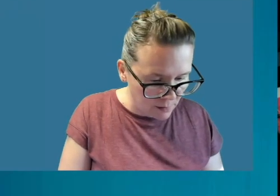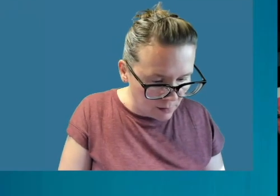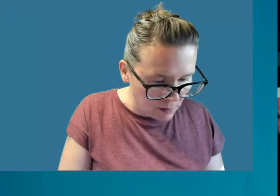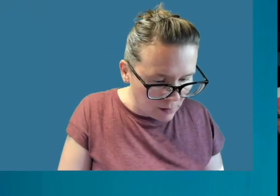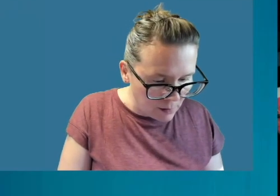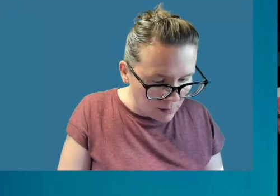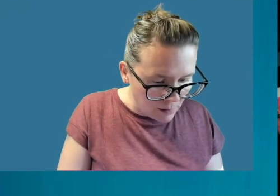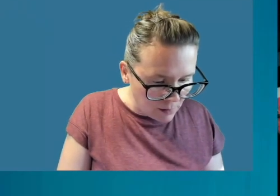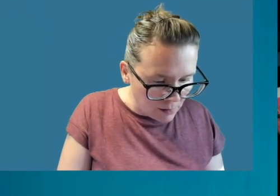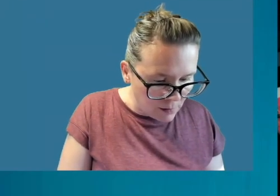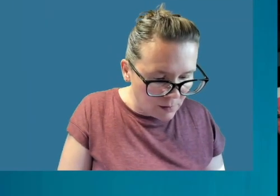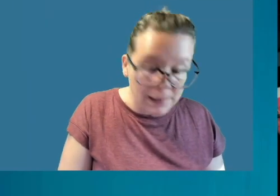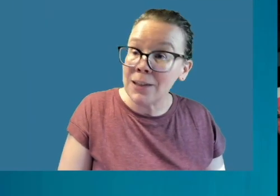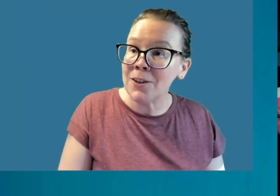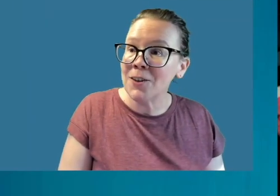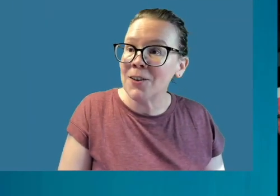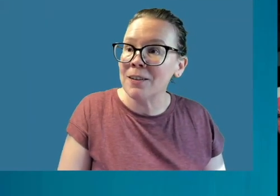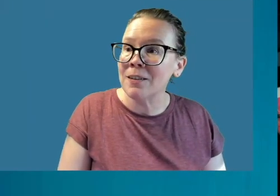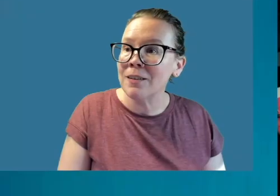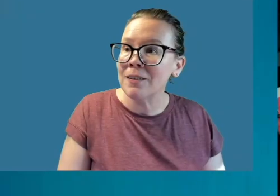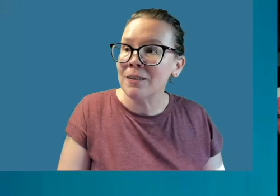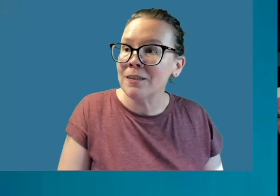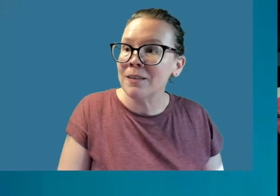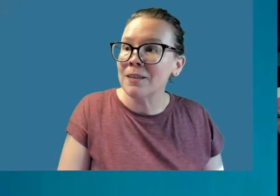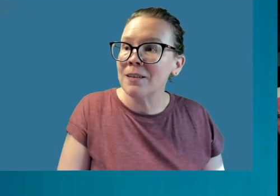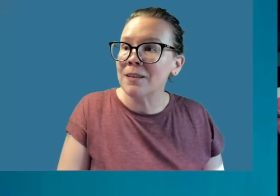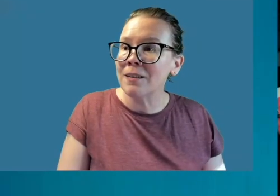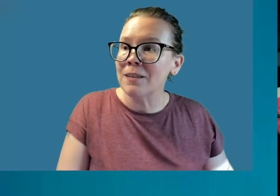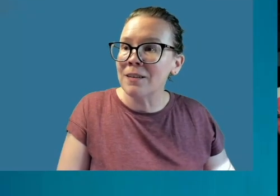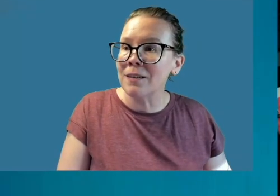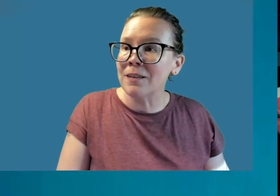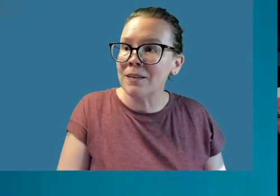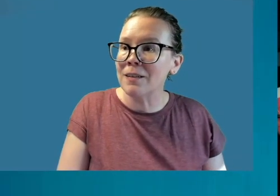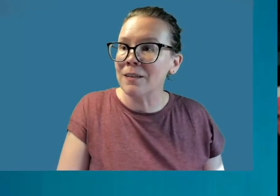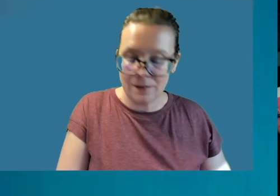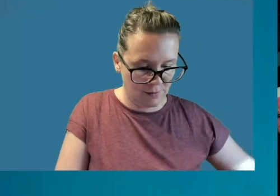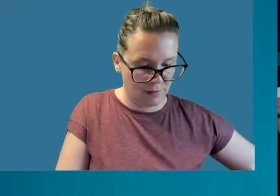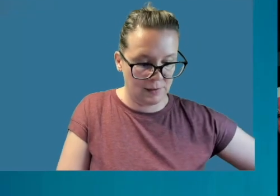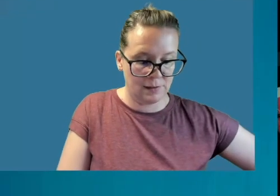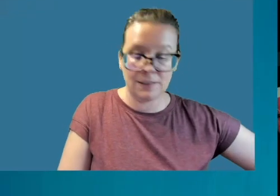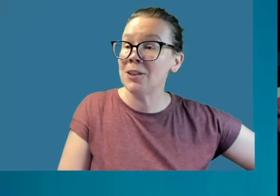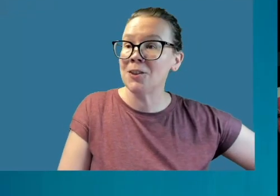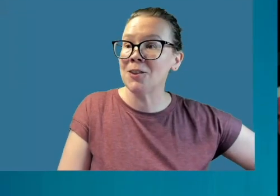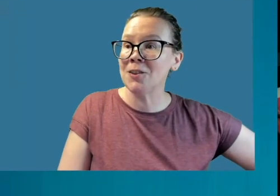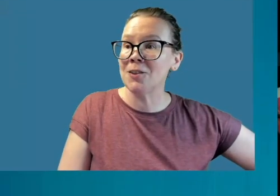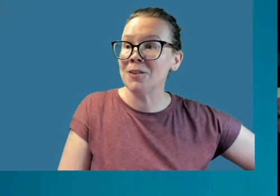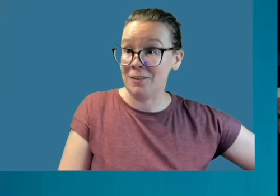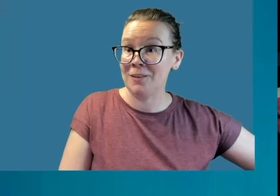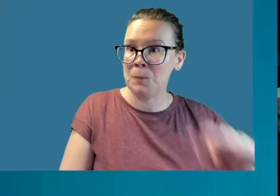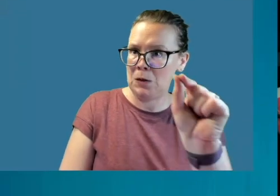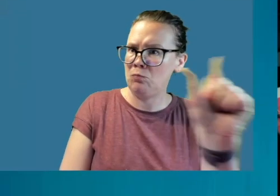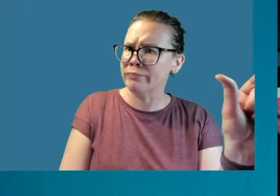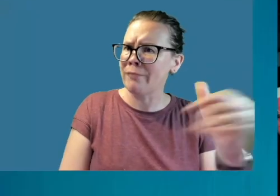traced, you can kind of fold it back since we're on the outer row, and see how far out my pink is sticking. So that